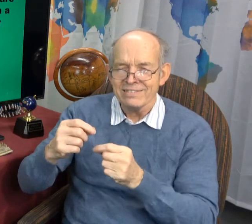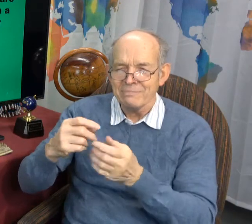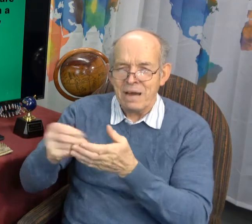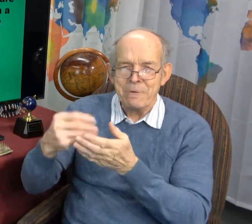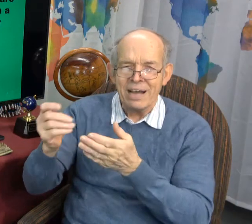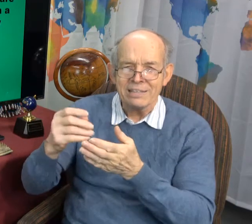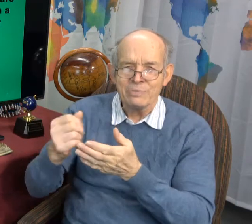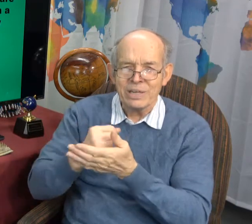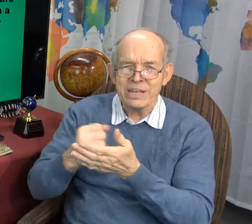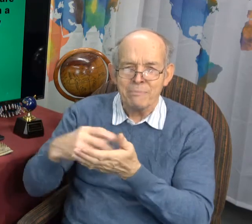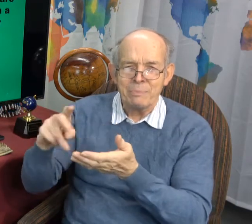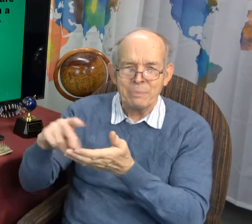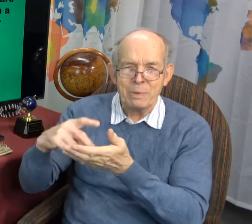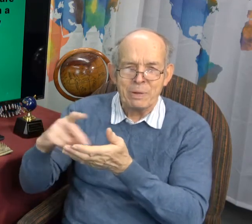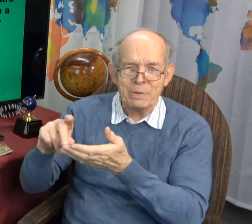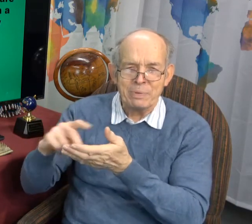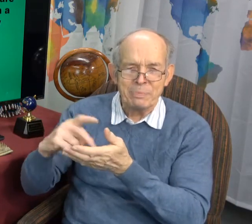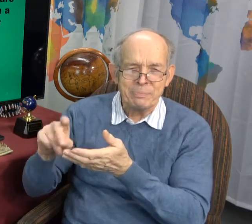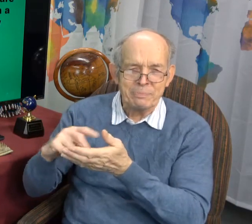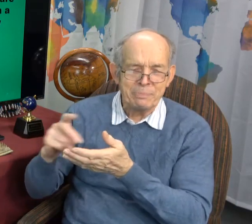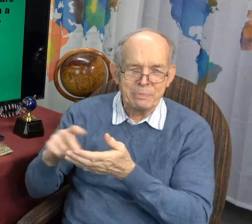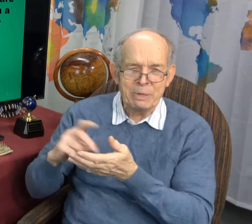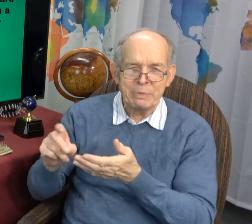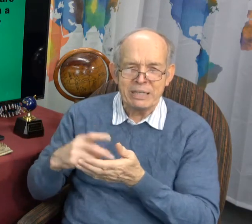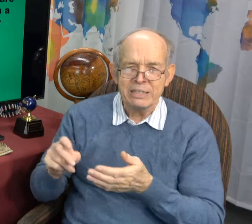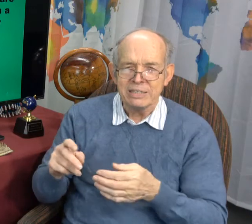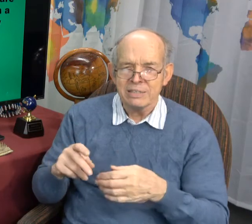Baba, Baba, Baba, Baba, Baba, Baba, Baba, Baba, Baba,